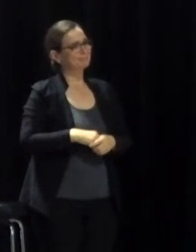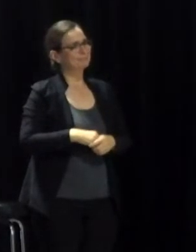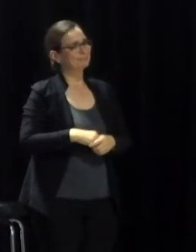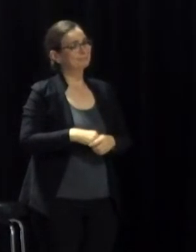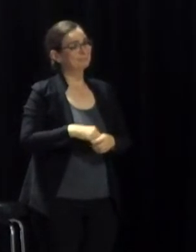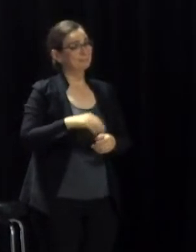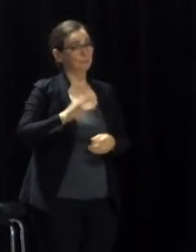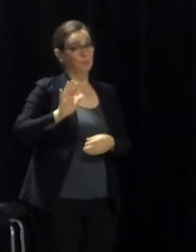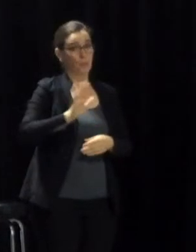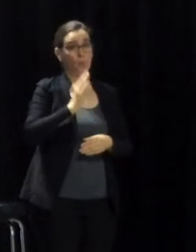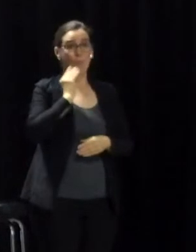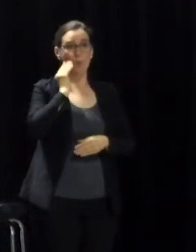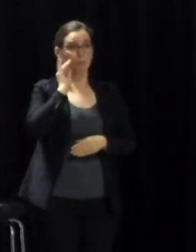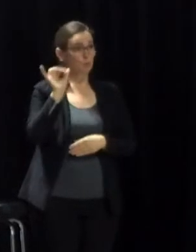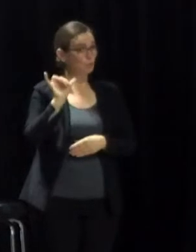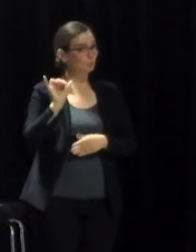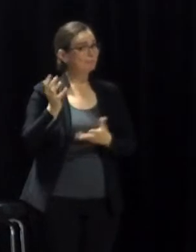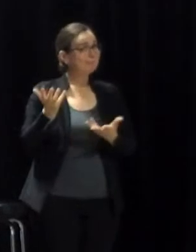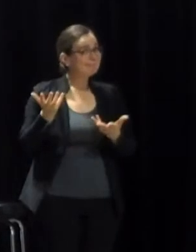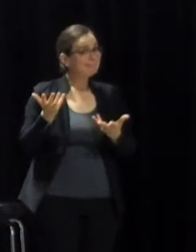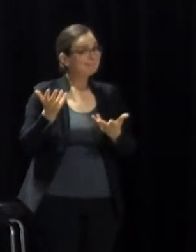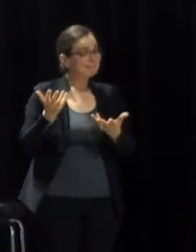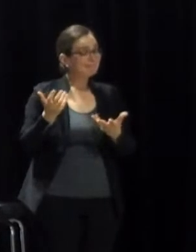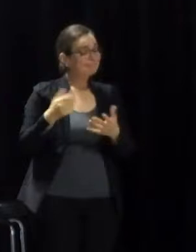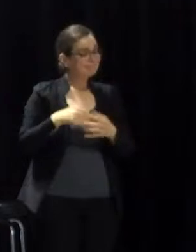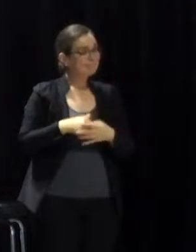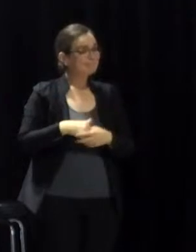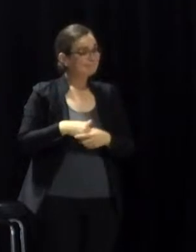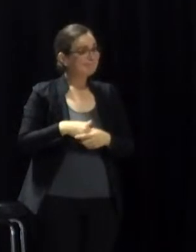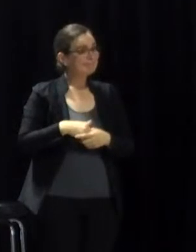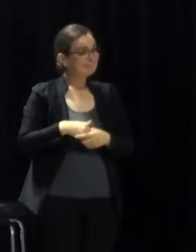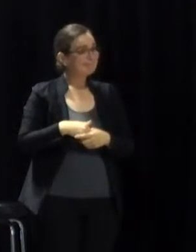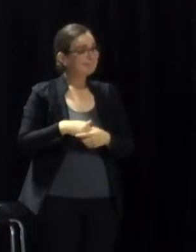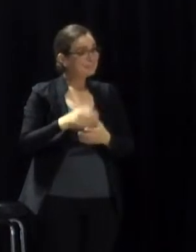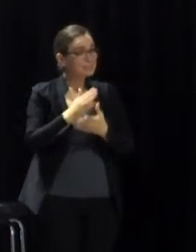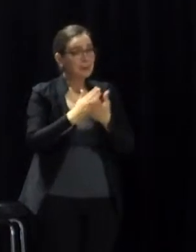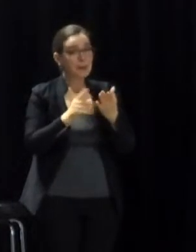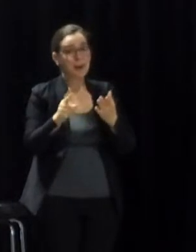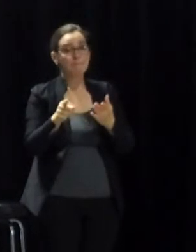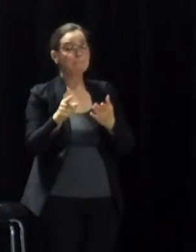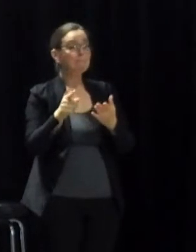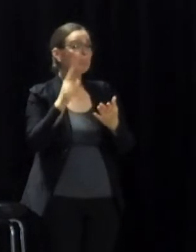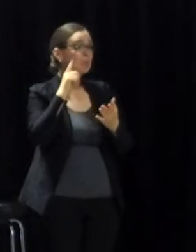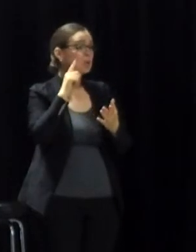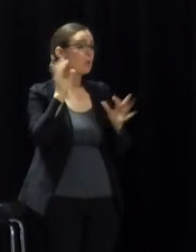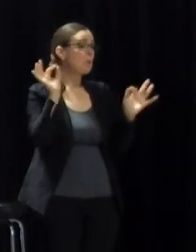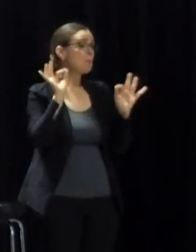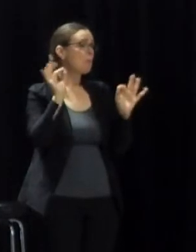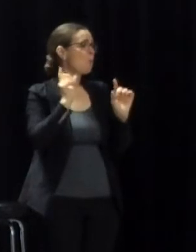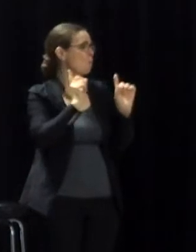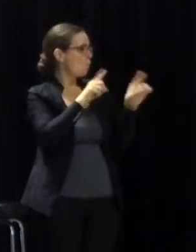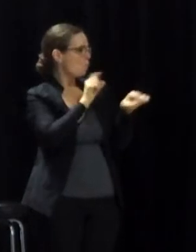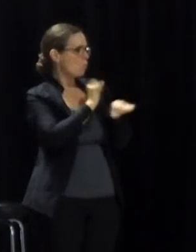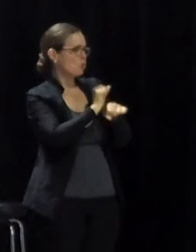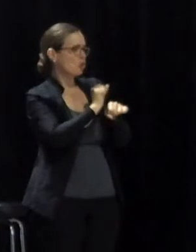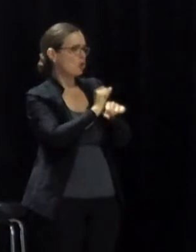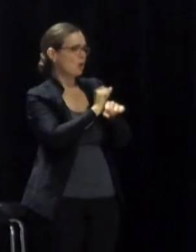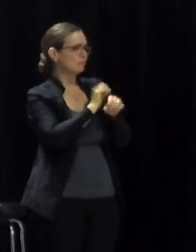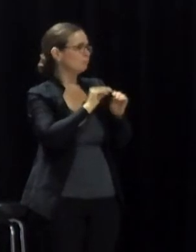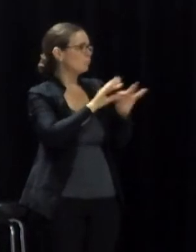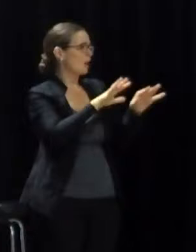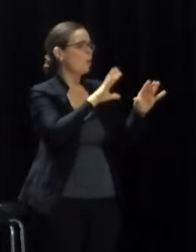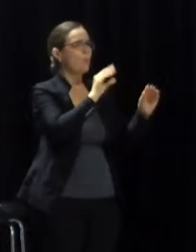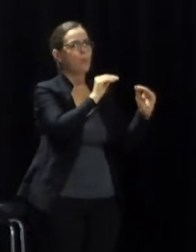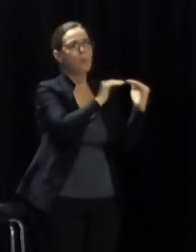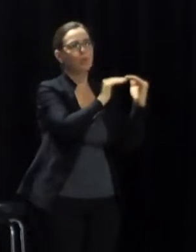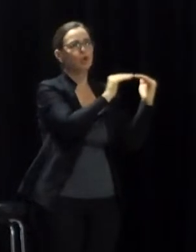family, some people went to work, and if we can also have seen that people went to the play group, people went